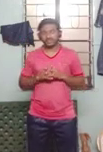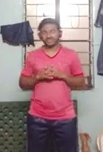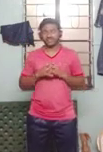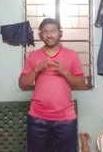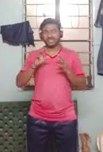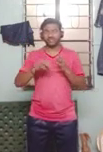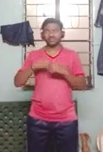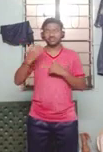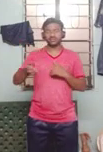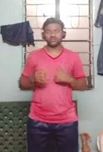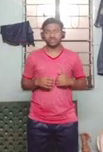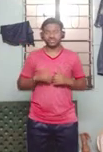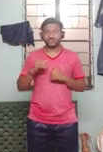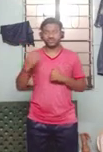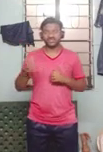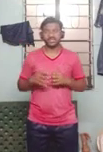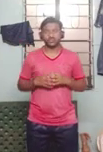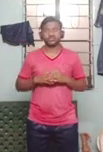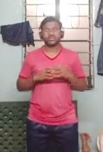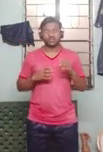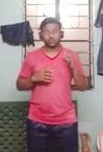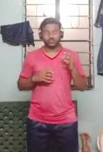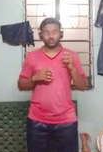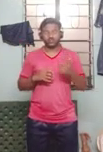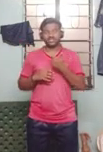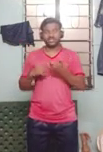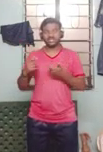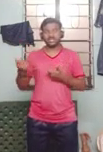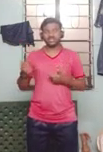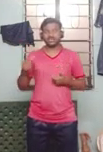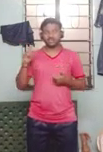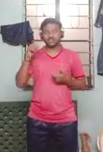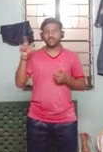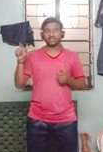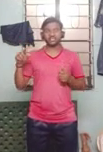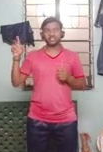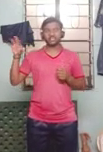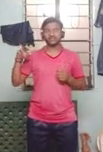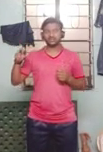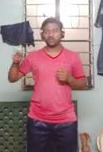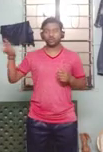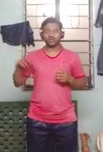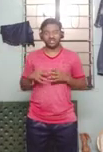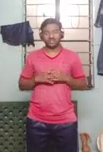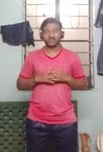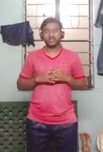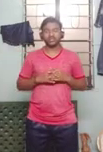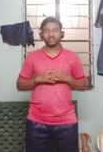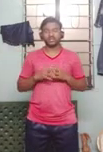but it can be used in different scenarios. Obj arr can be written in argument type, or